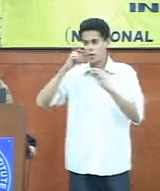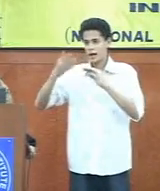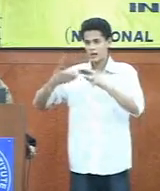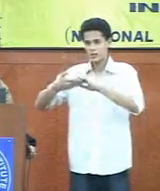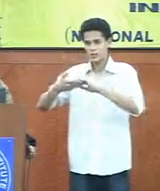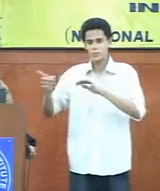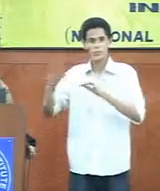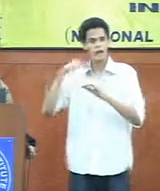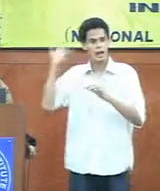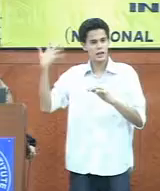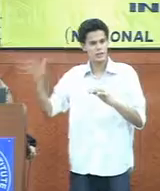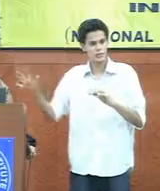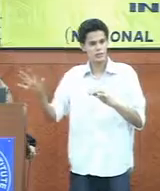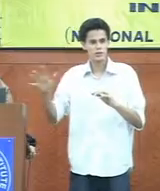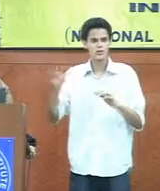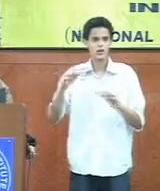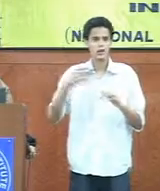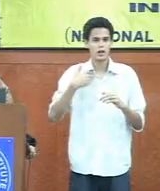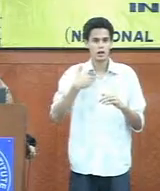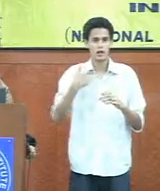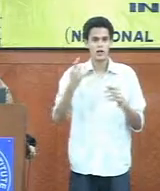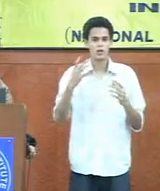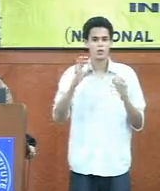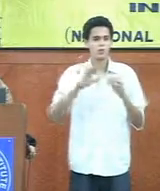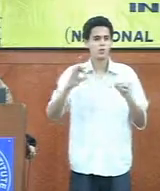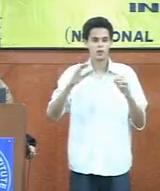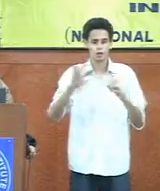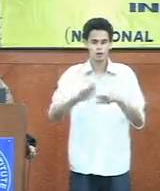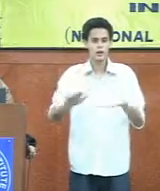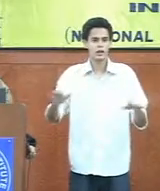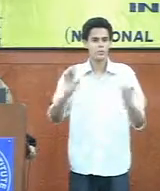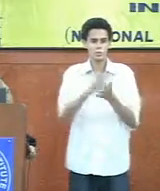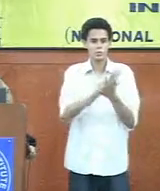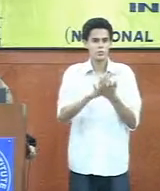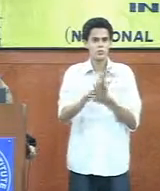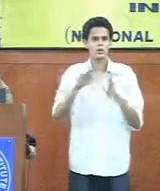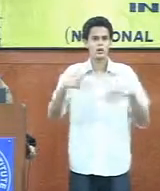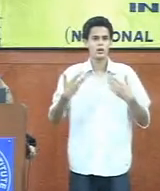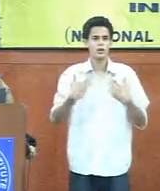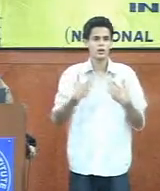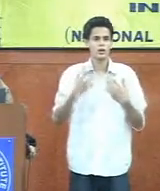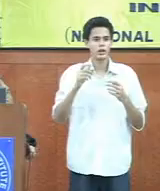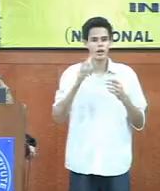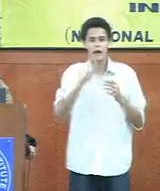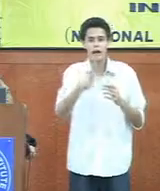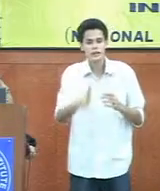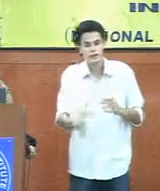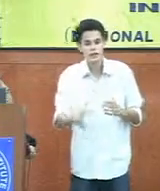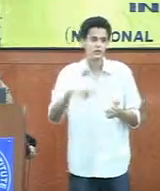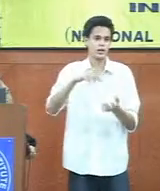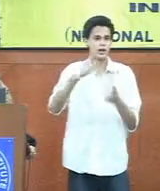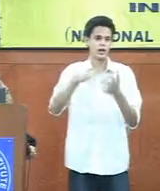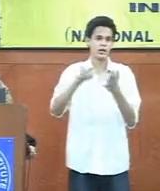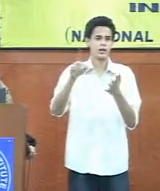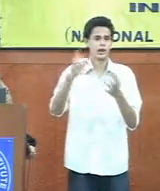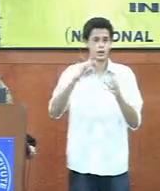wife passed away before him and he has no surviving children, then his grandchildren would stand